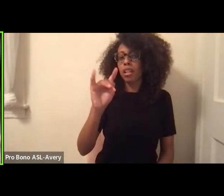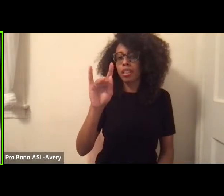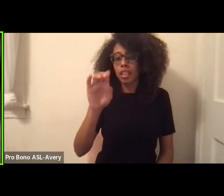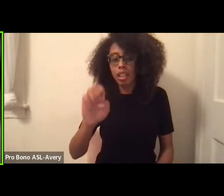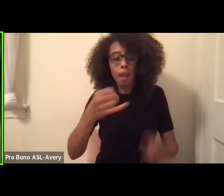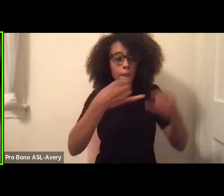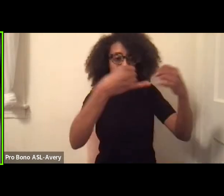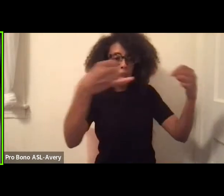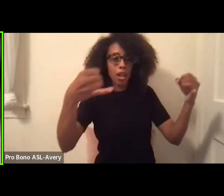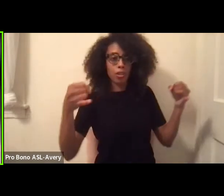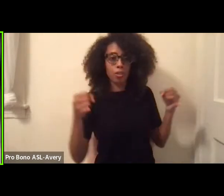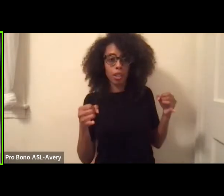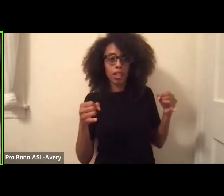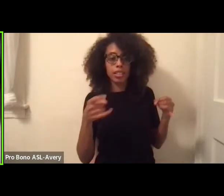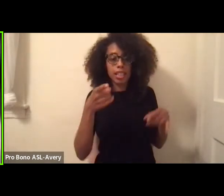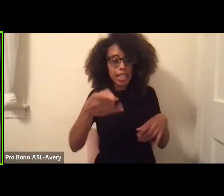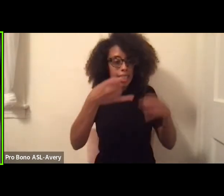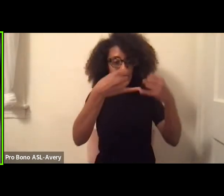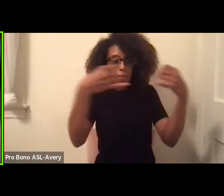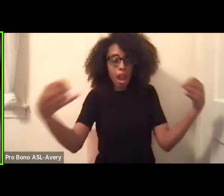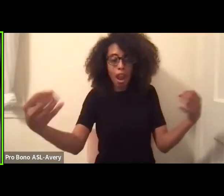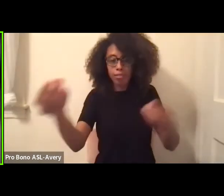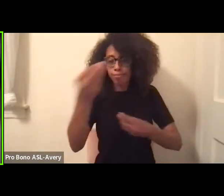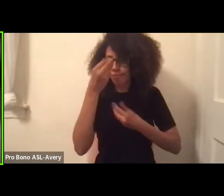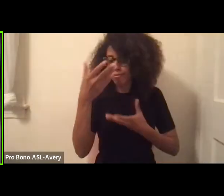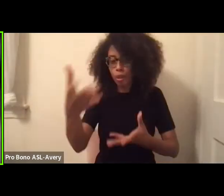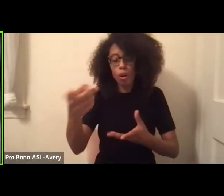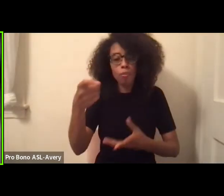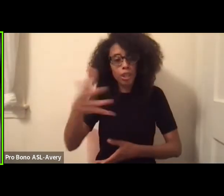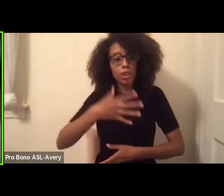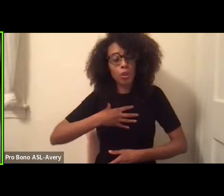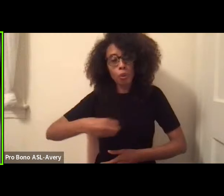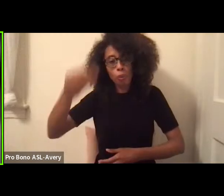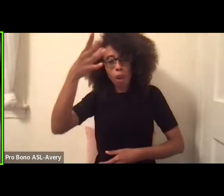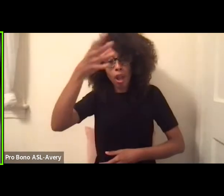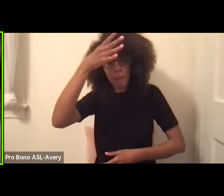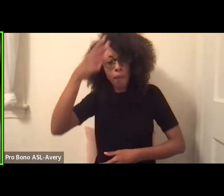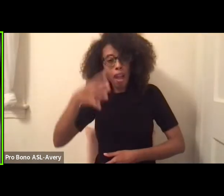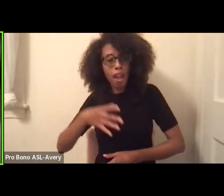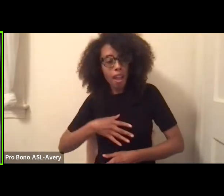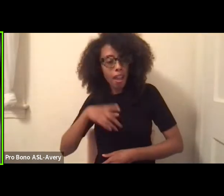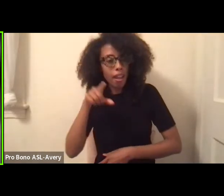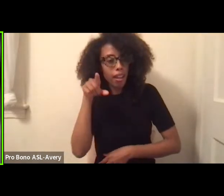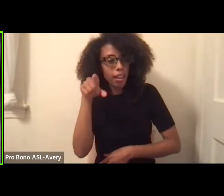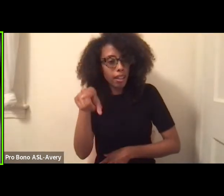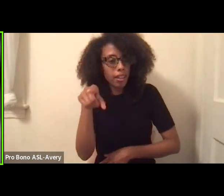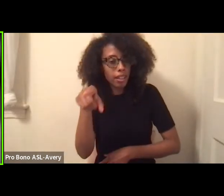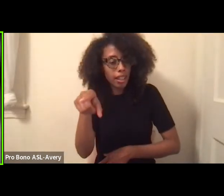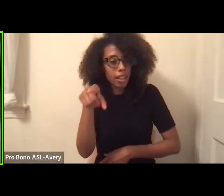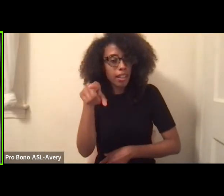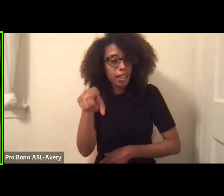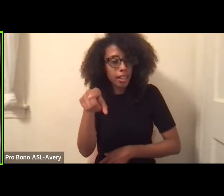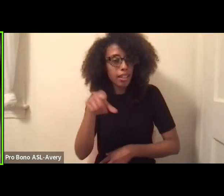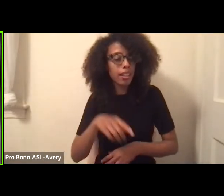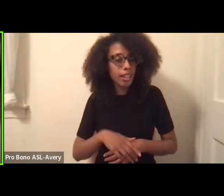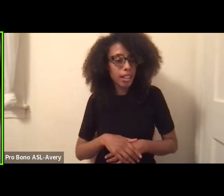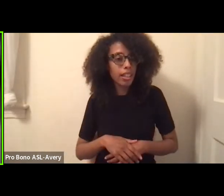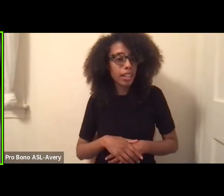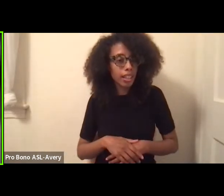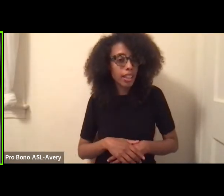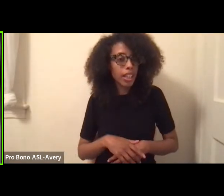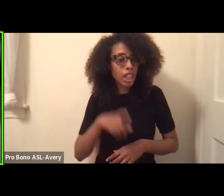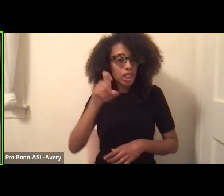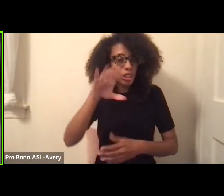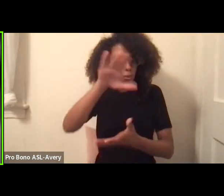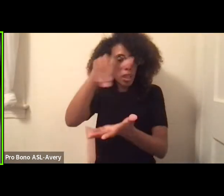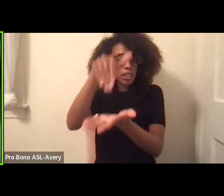this man, this white man, that he should be the center